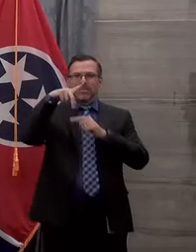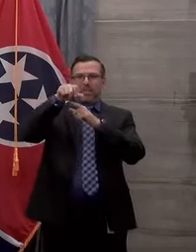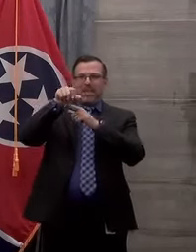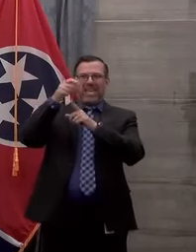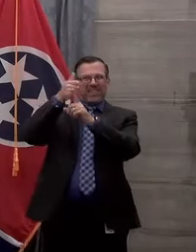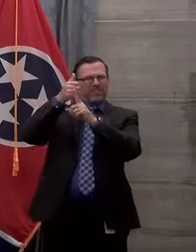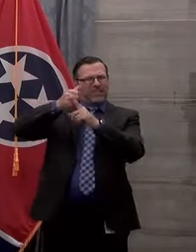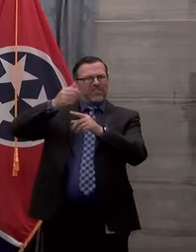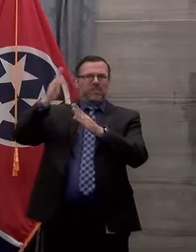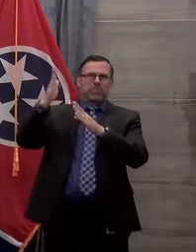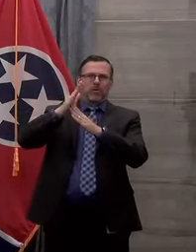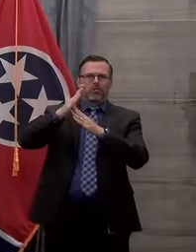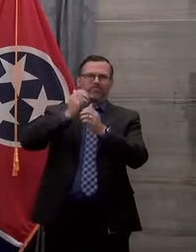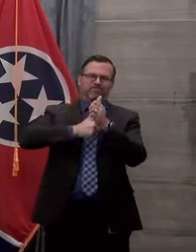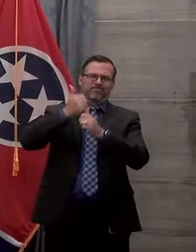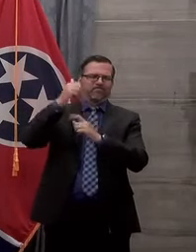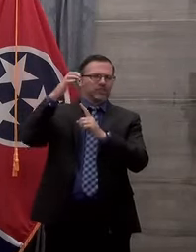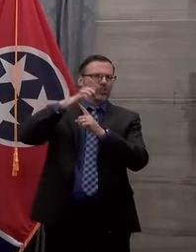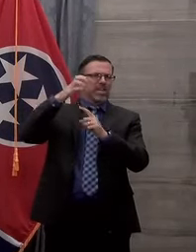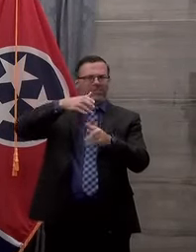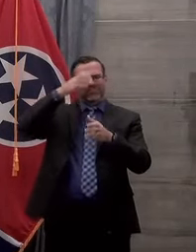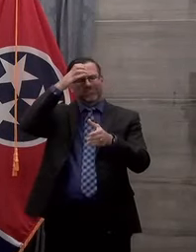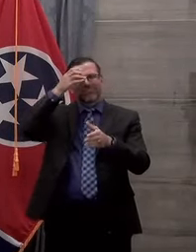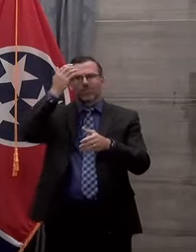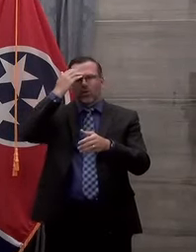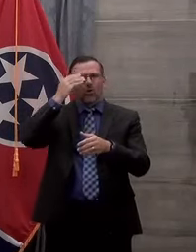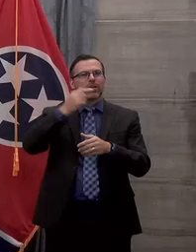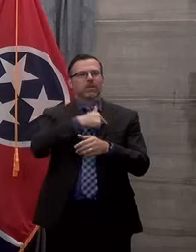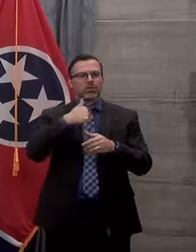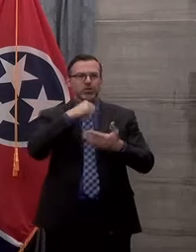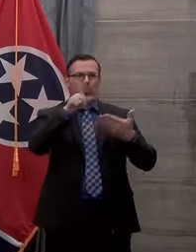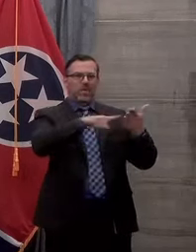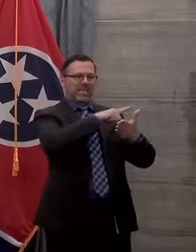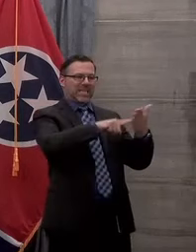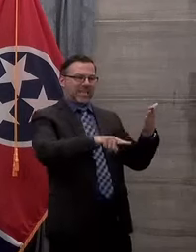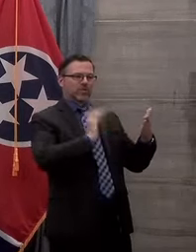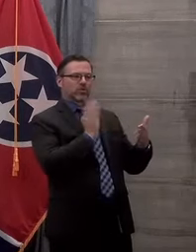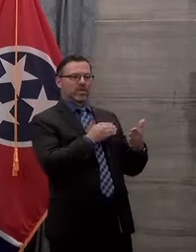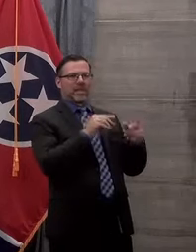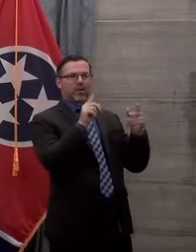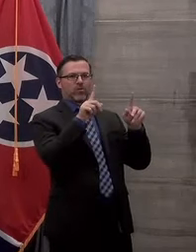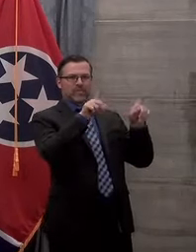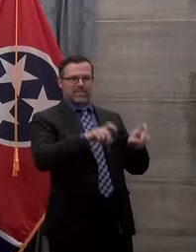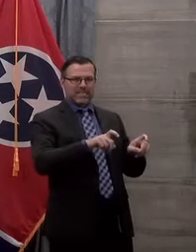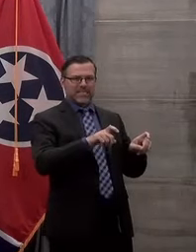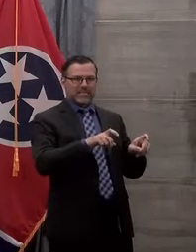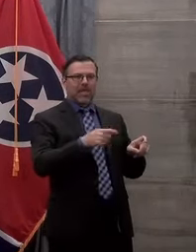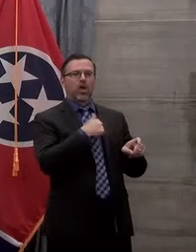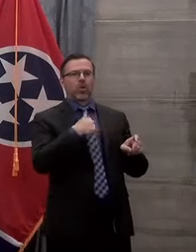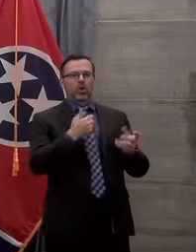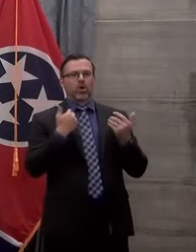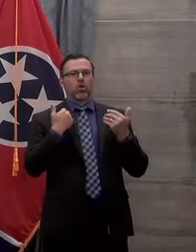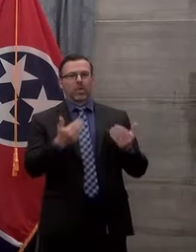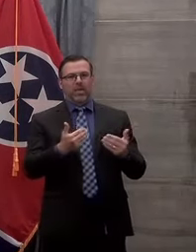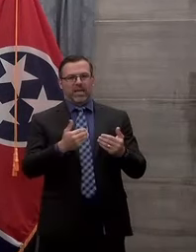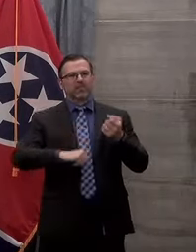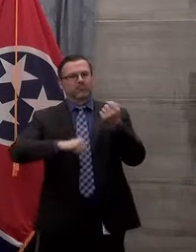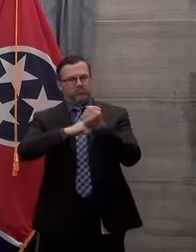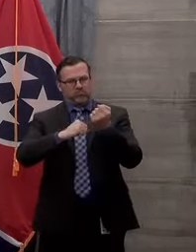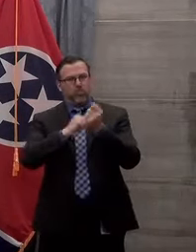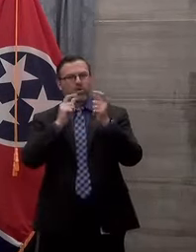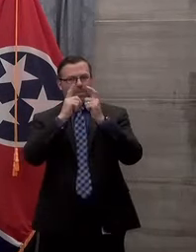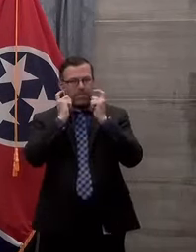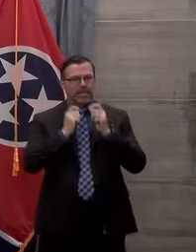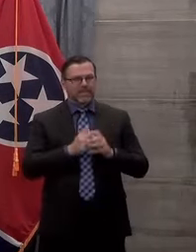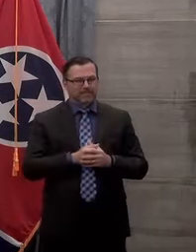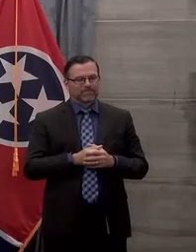those different chemicals, and so we have canceled our independent testing and are endorsing the use of those masks. And what does, I mean, what would